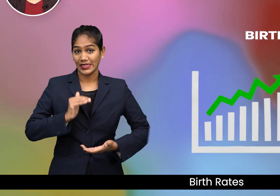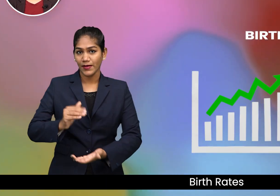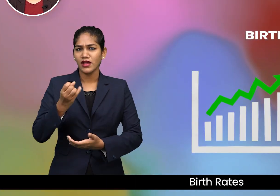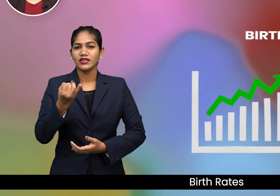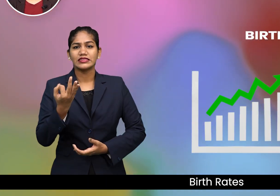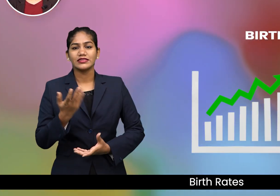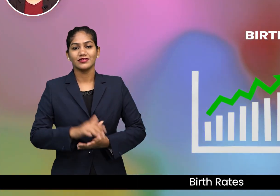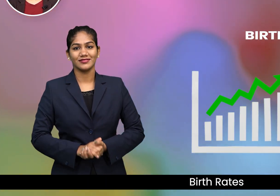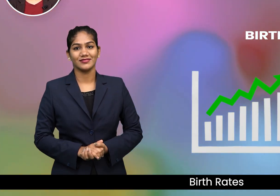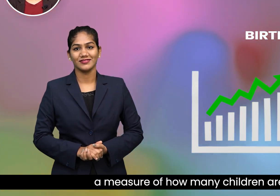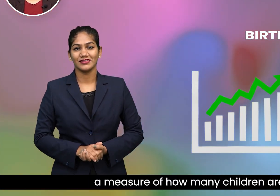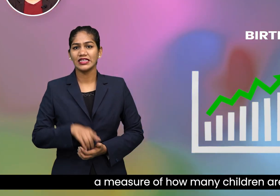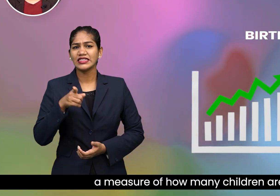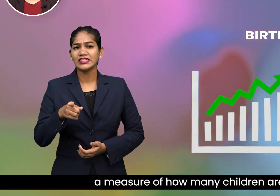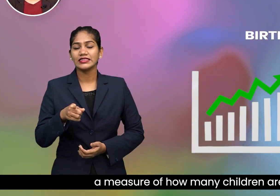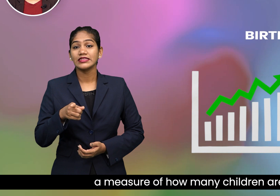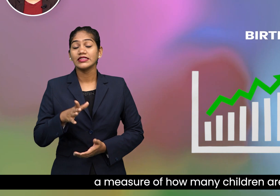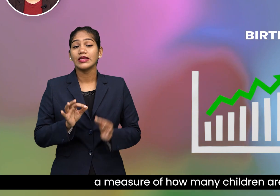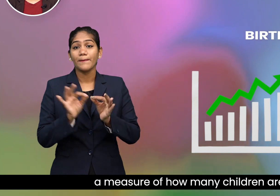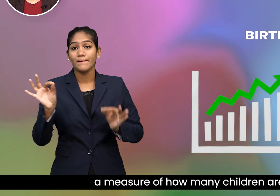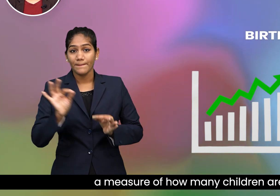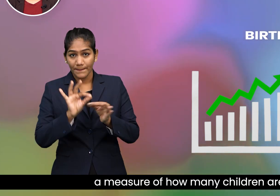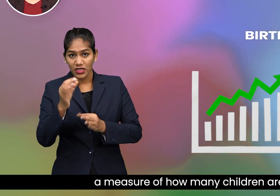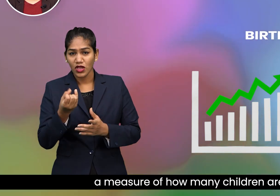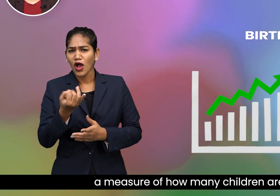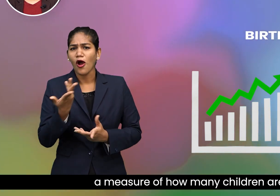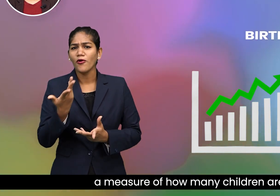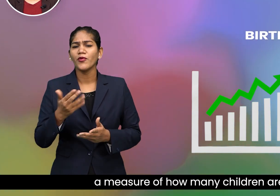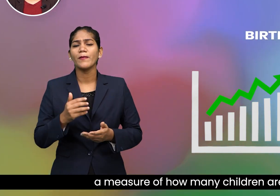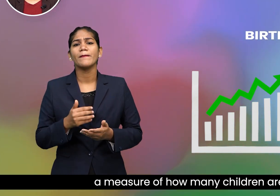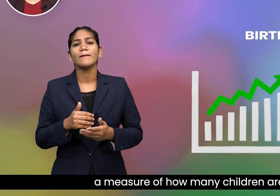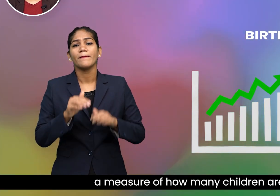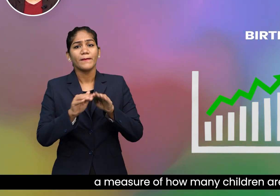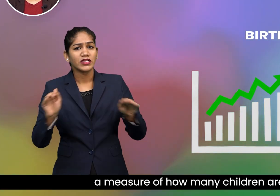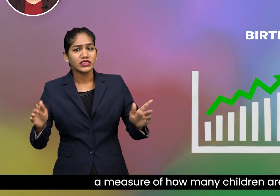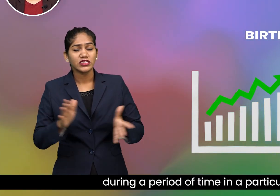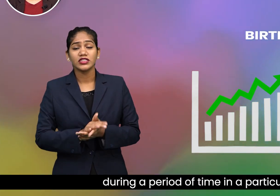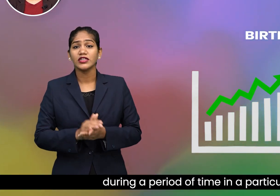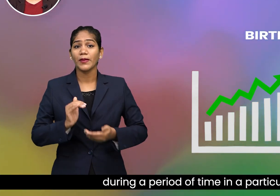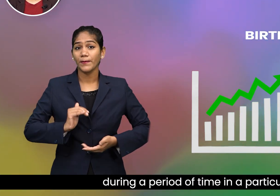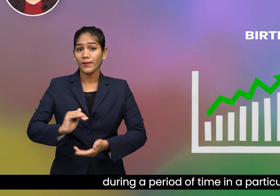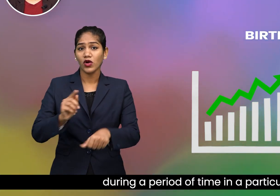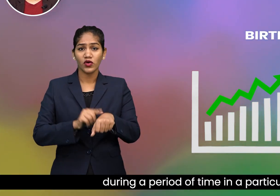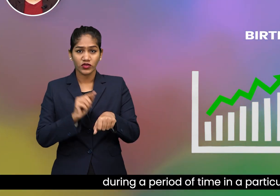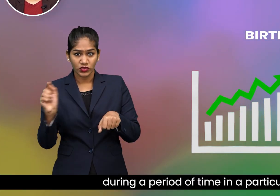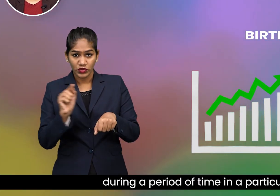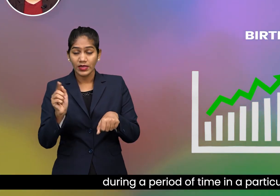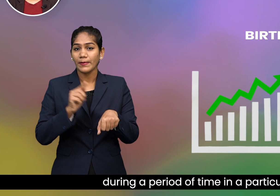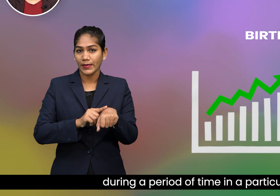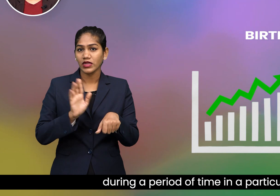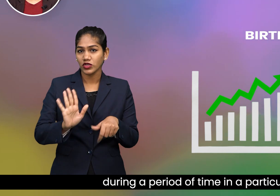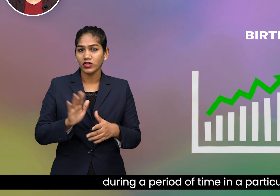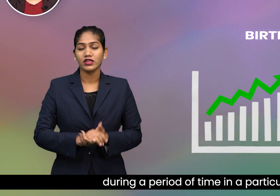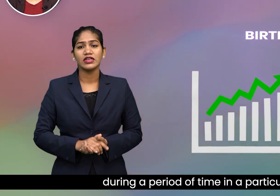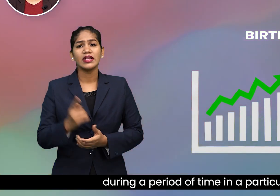Birth rates, a measure of how many children are born during a period of time